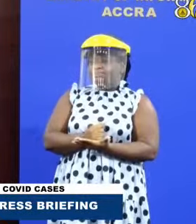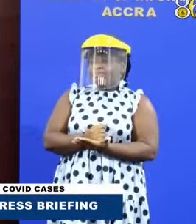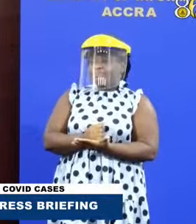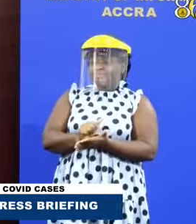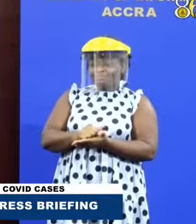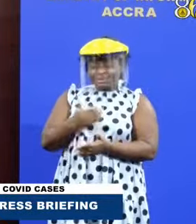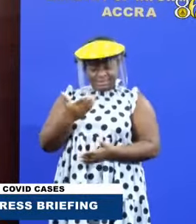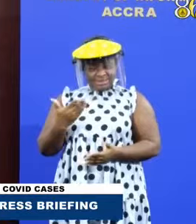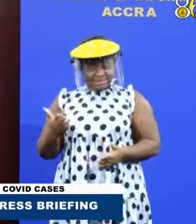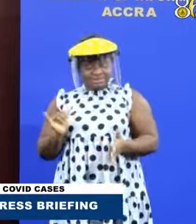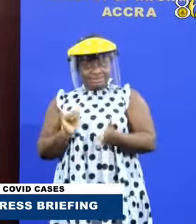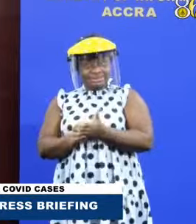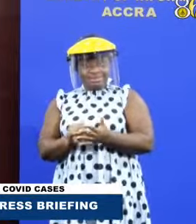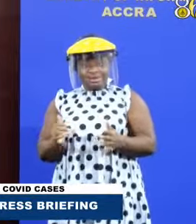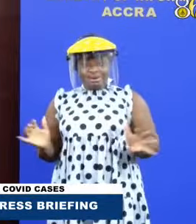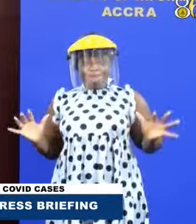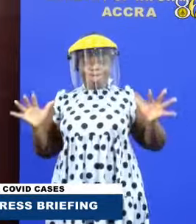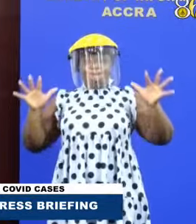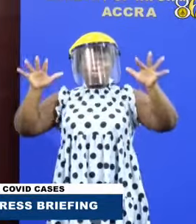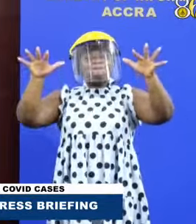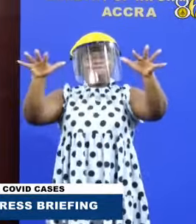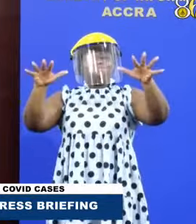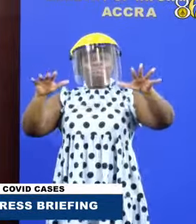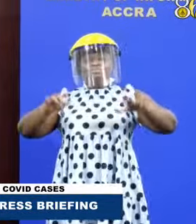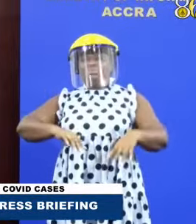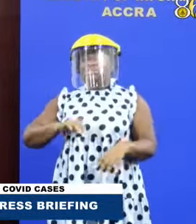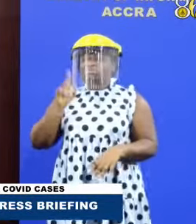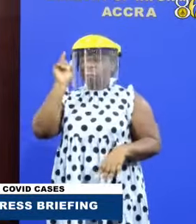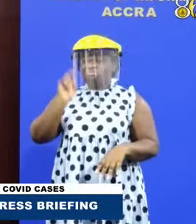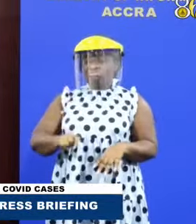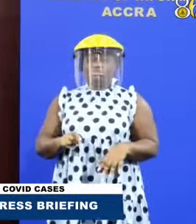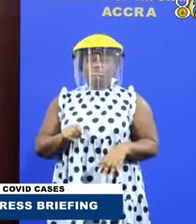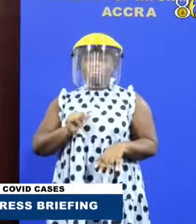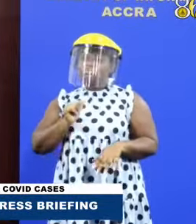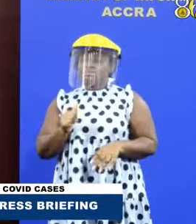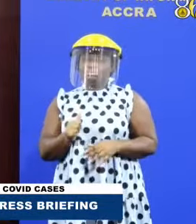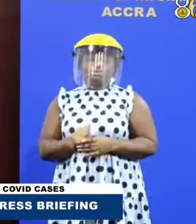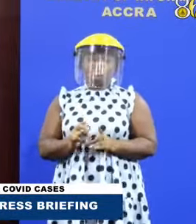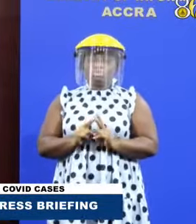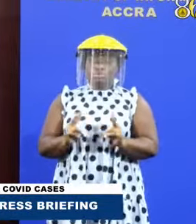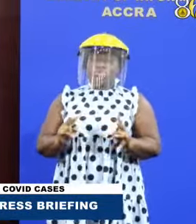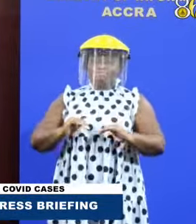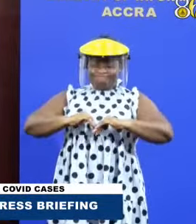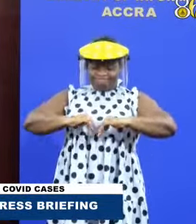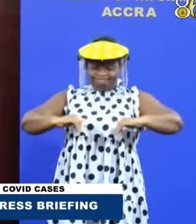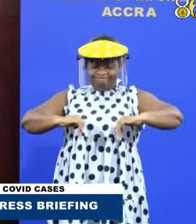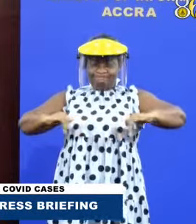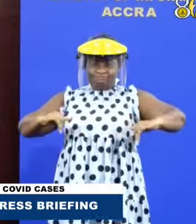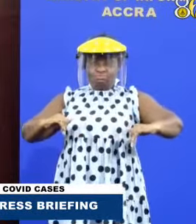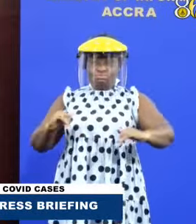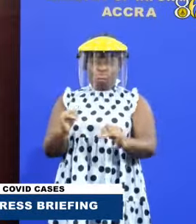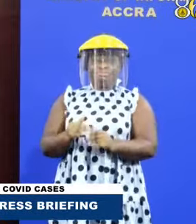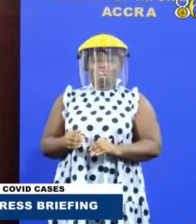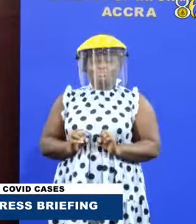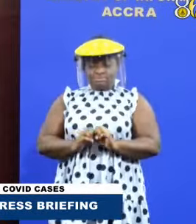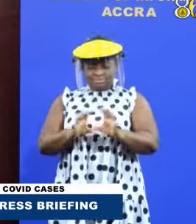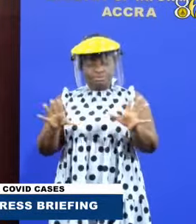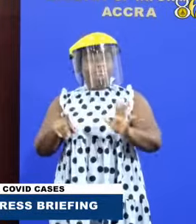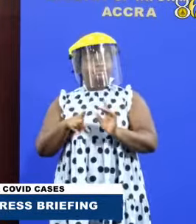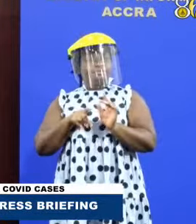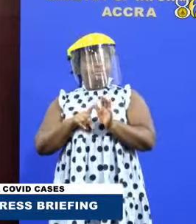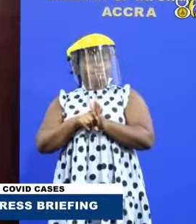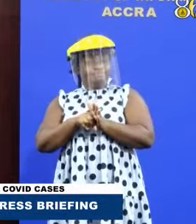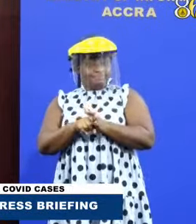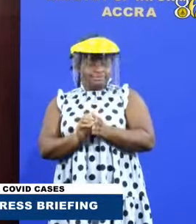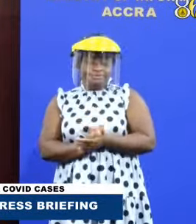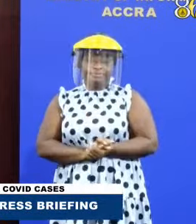things that will bring them assemblies, etc., should not be carried out, so that there's a risk of transmission is significantly